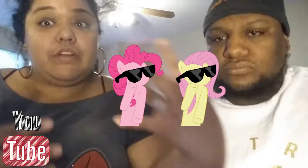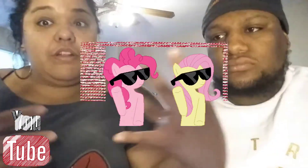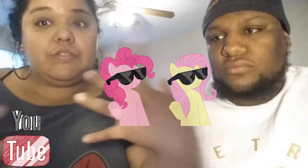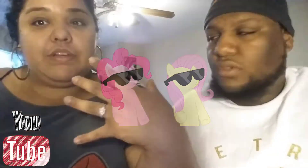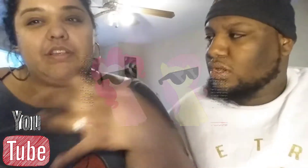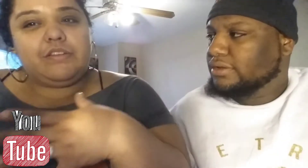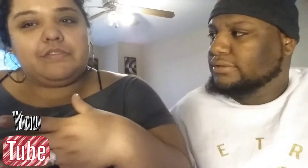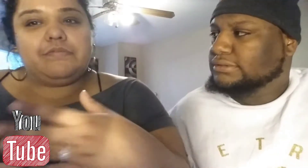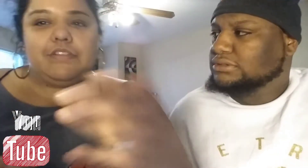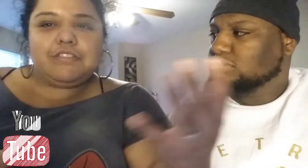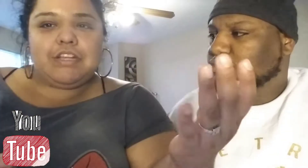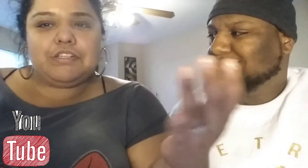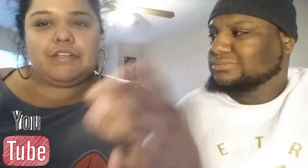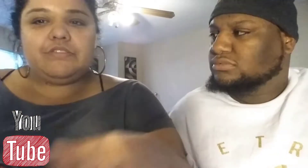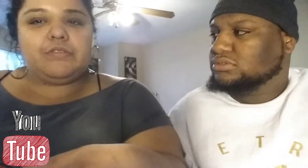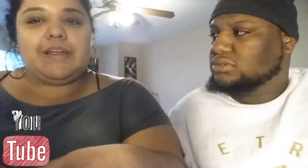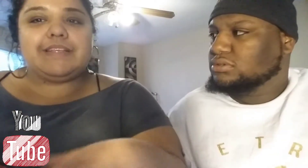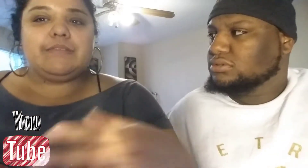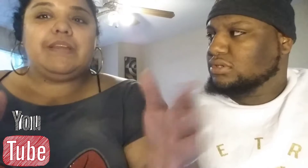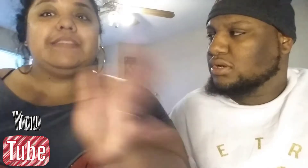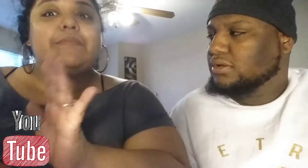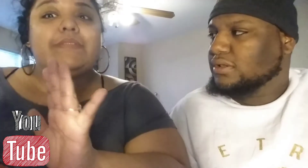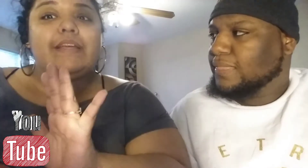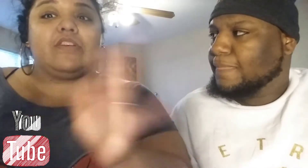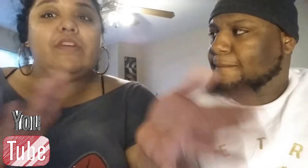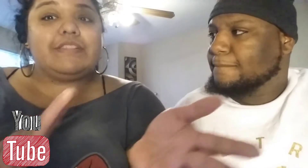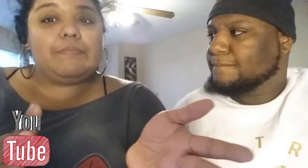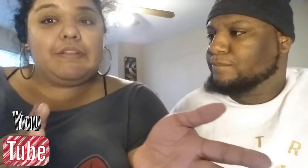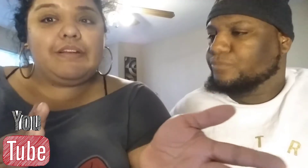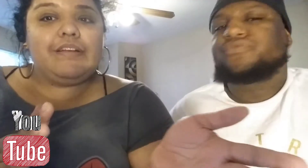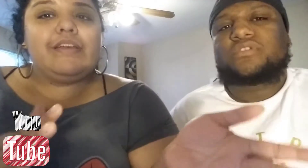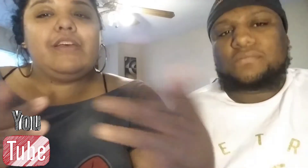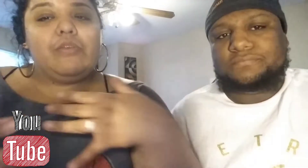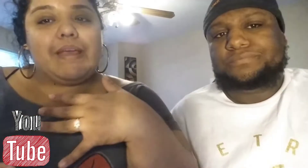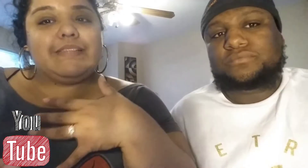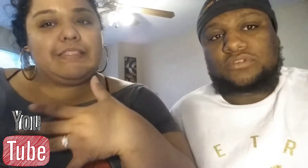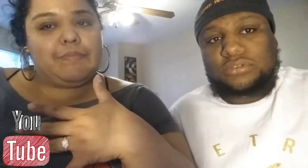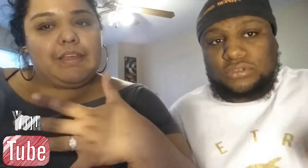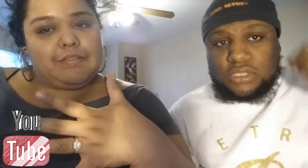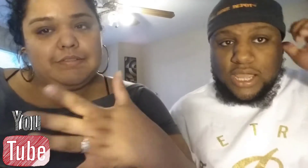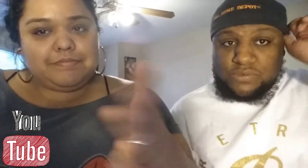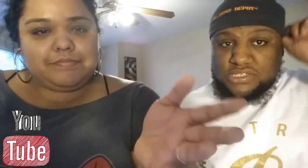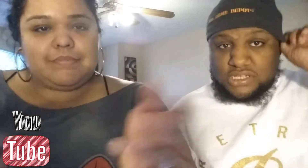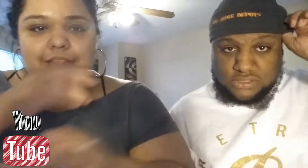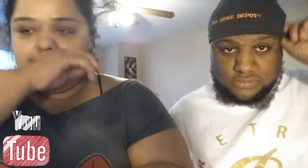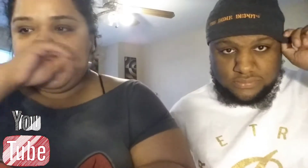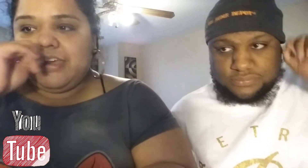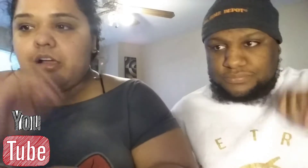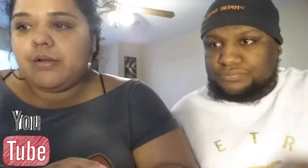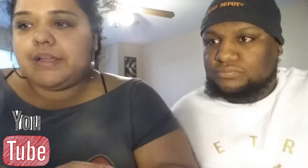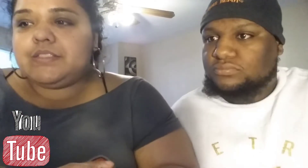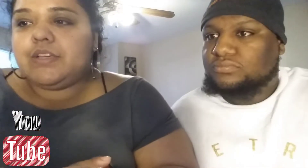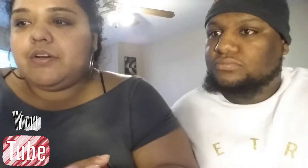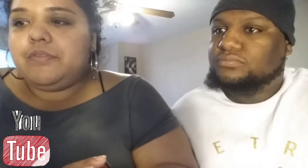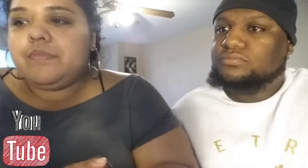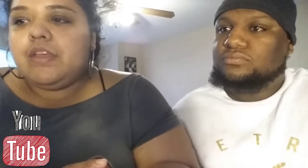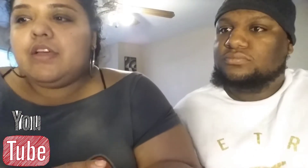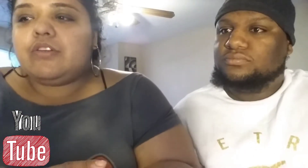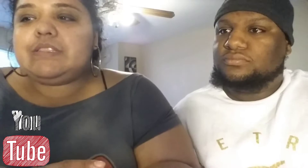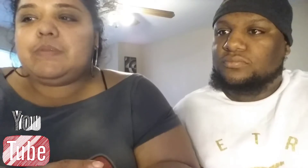going to do it, you know, search it, do it right. Sometimes some signs are very similar. You might see something else. All right, what's next? All right, so Christmas